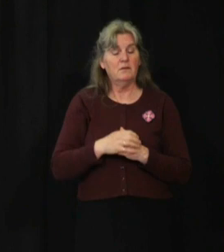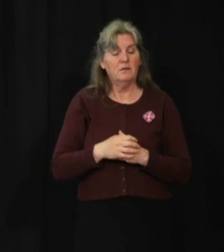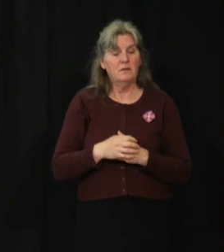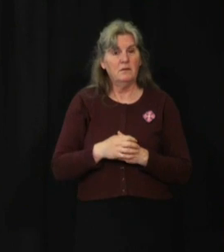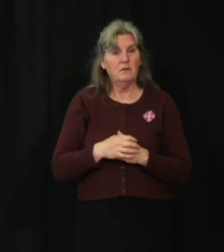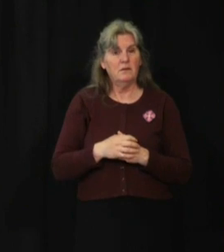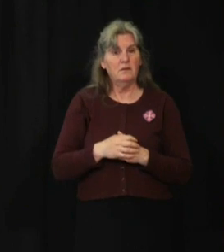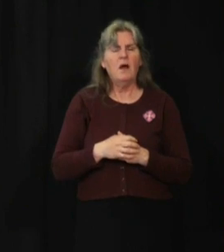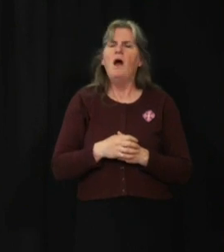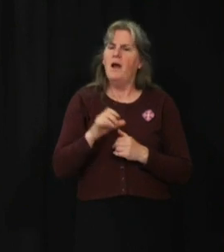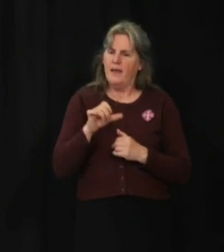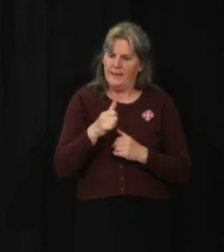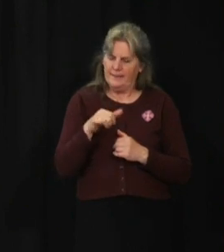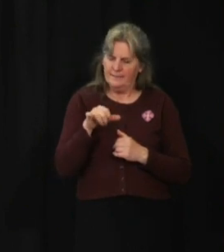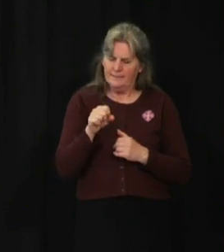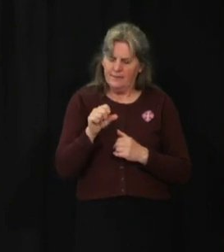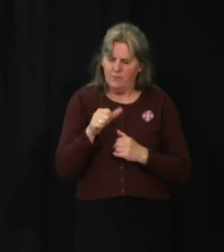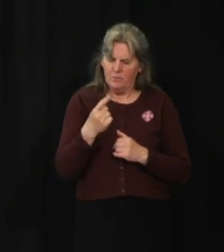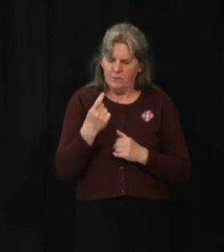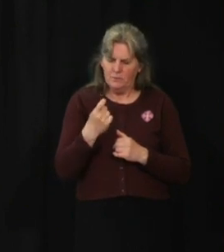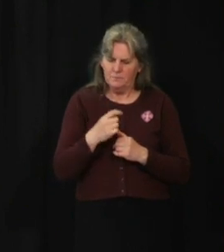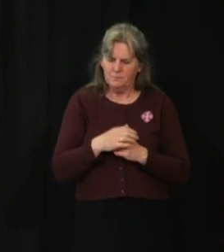I have a follow-up question here.